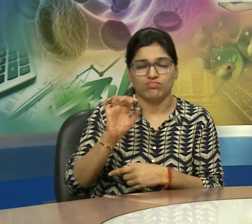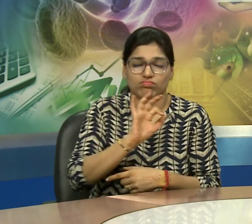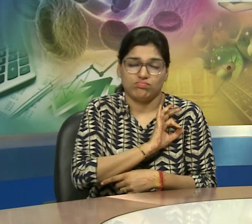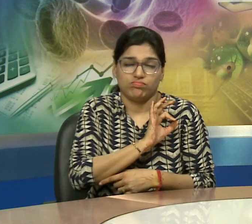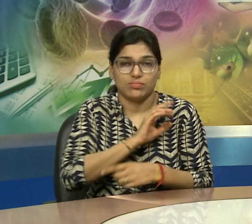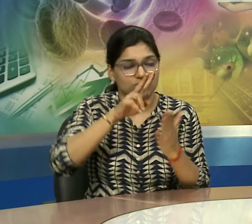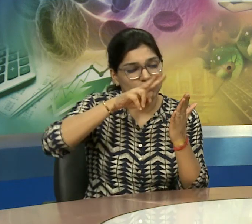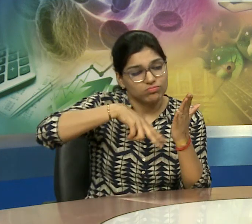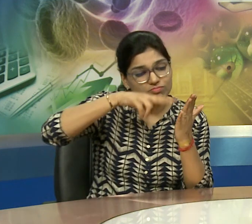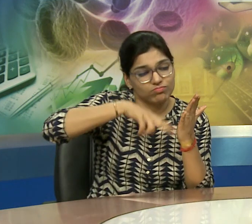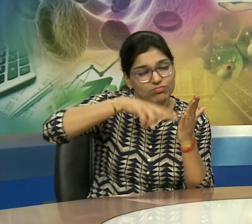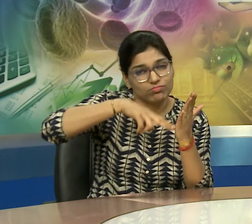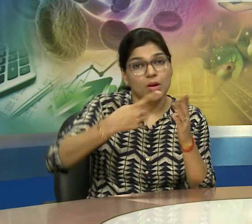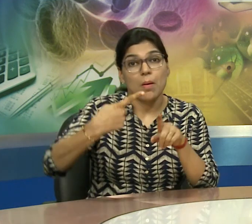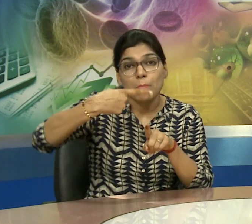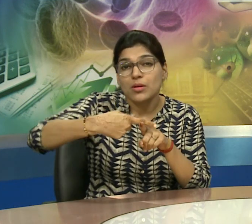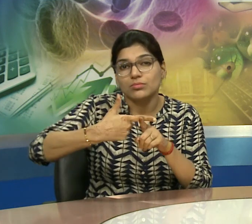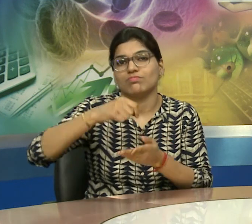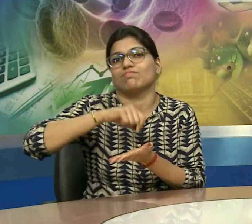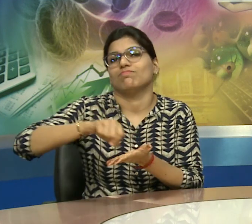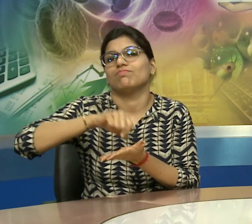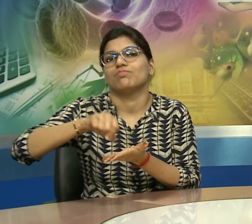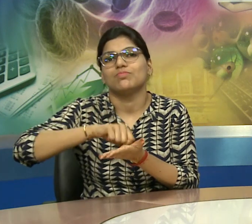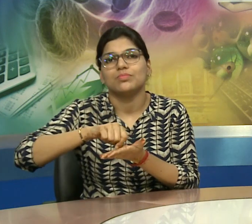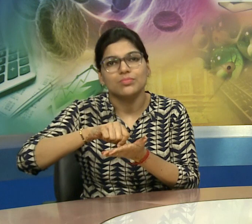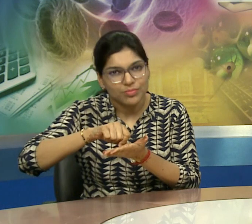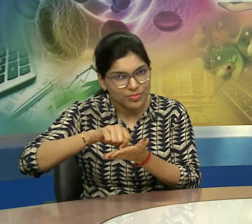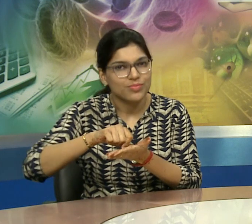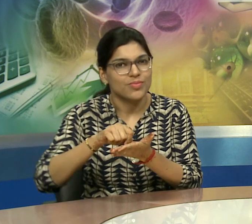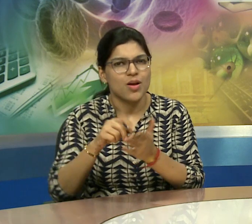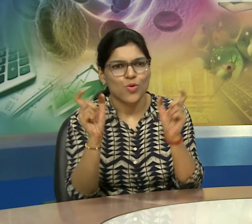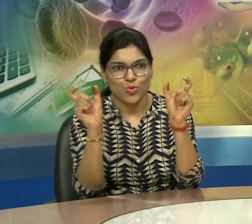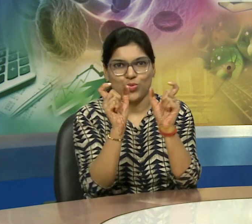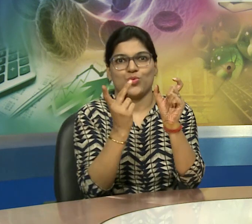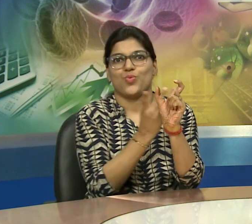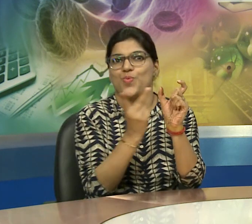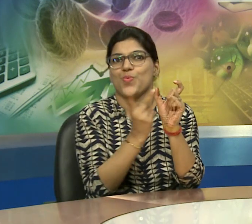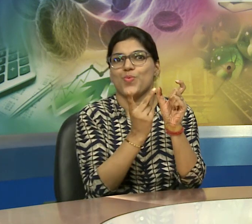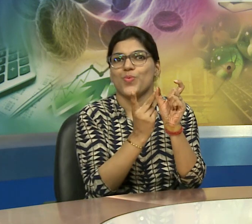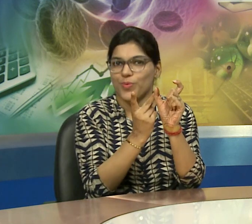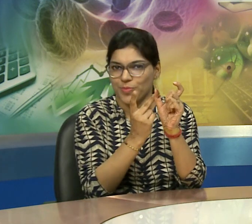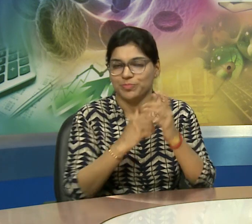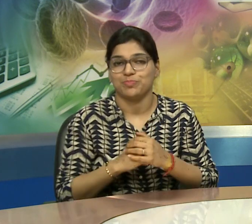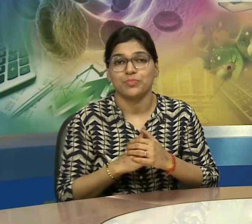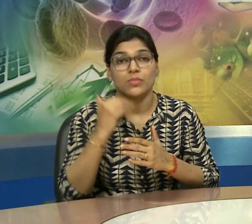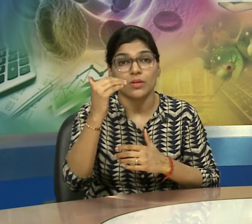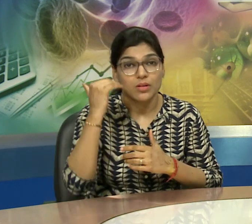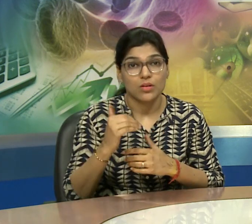In third sentence, Amma likes to read and write. In both